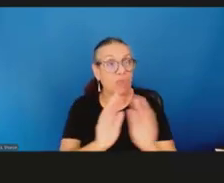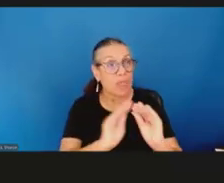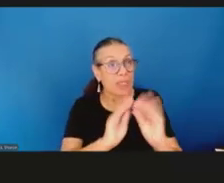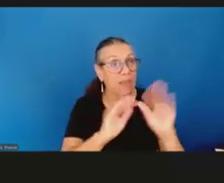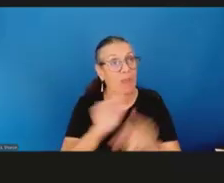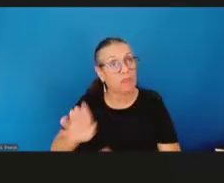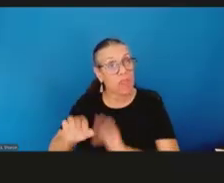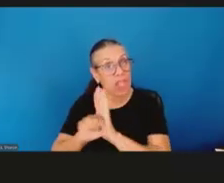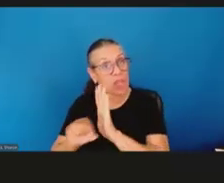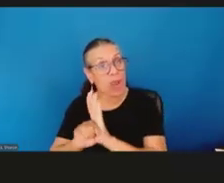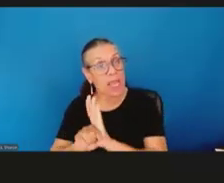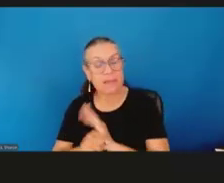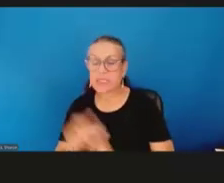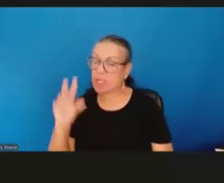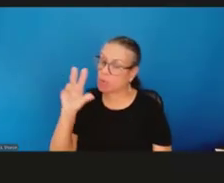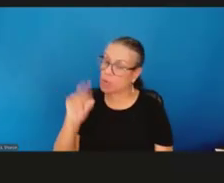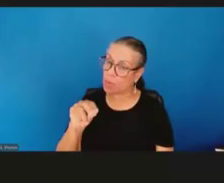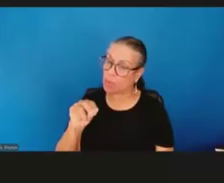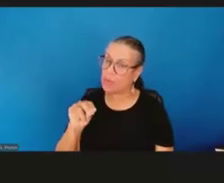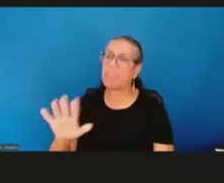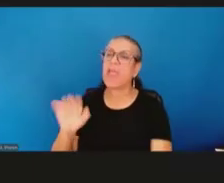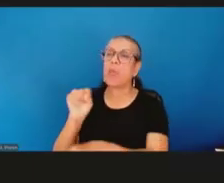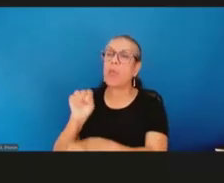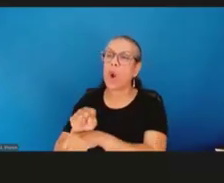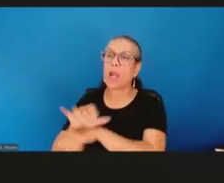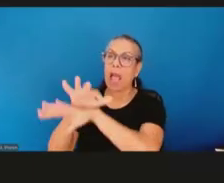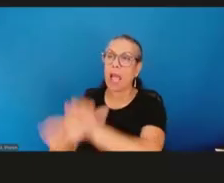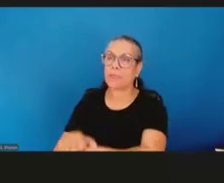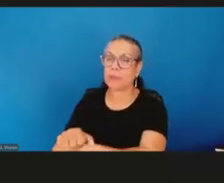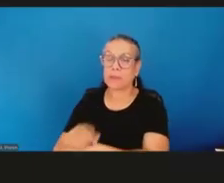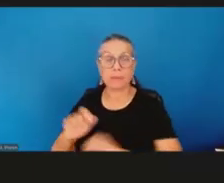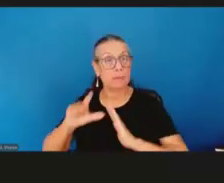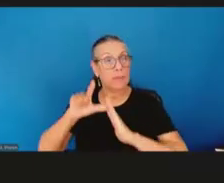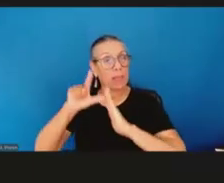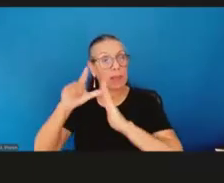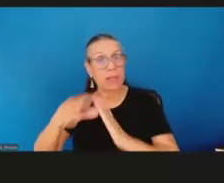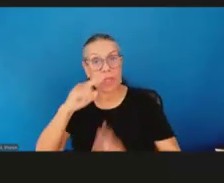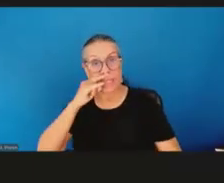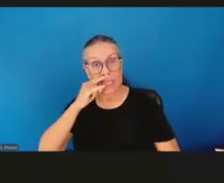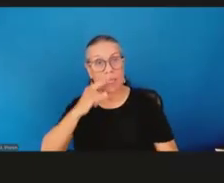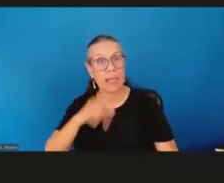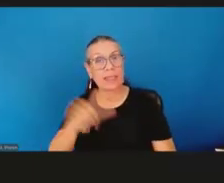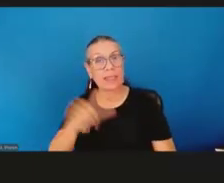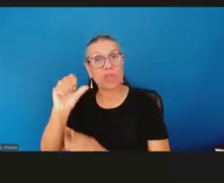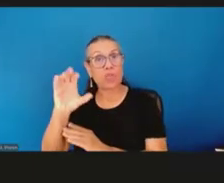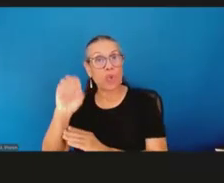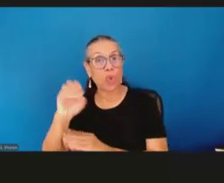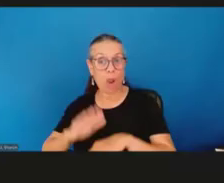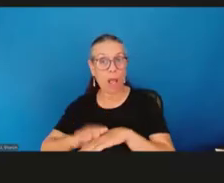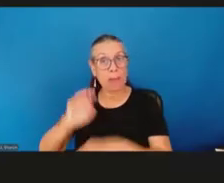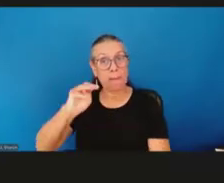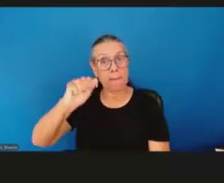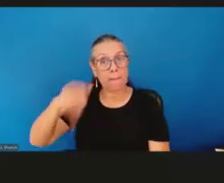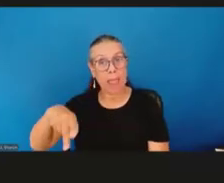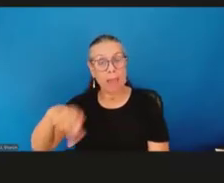grade, and we were told it reflect quote unquote work habits. Later, when my child achieved high scores on the MAP growth scores, we were told maybe he